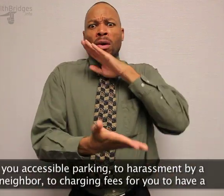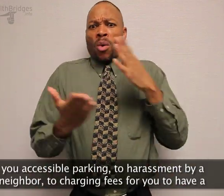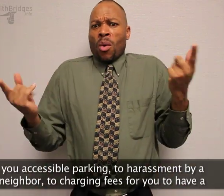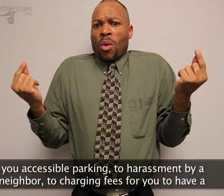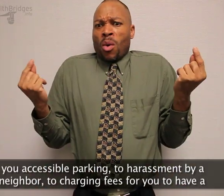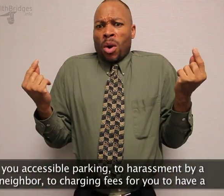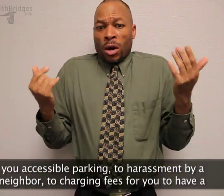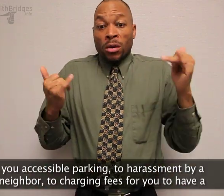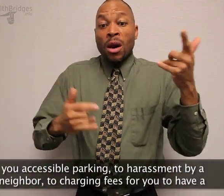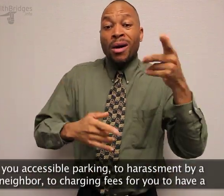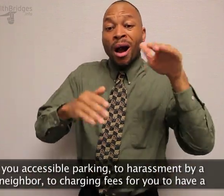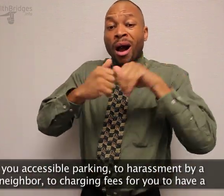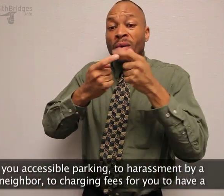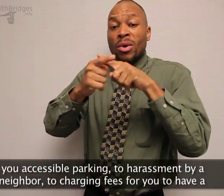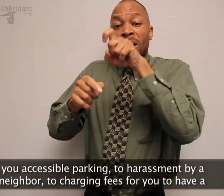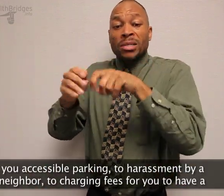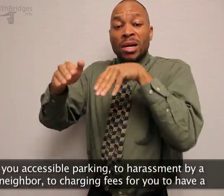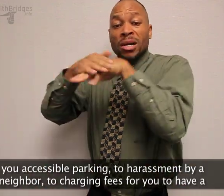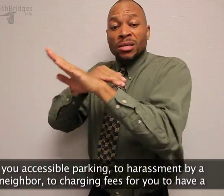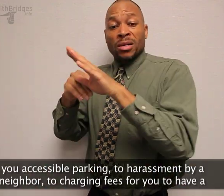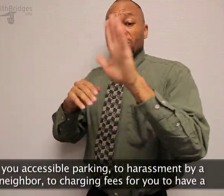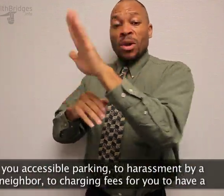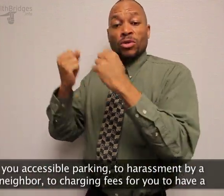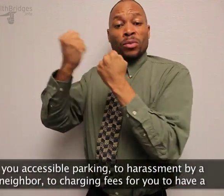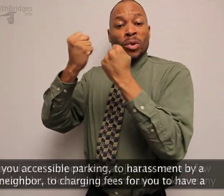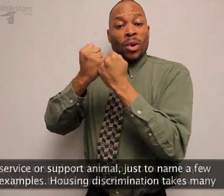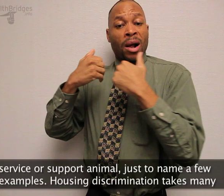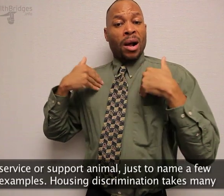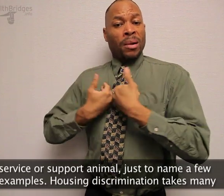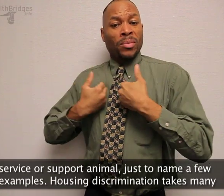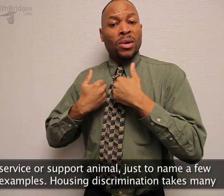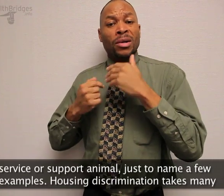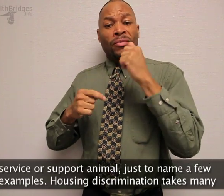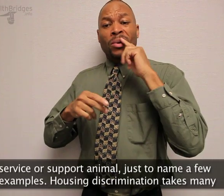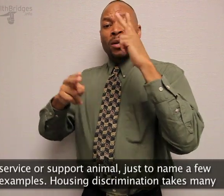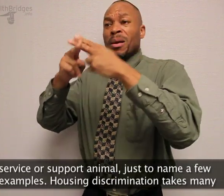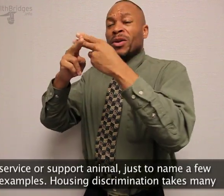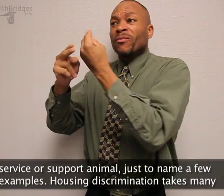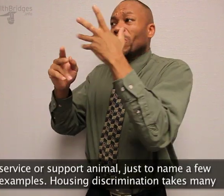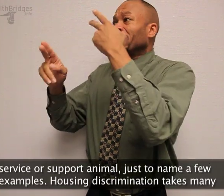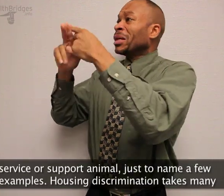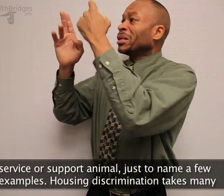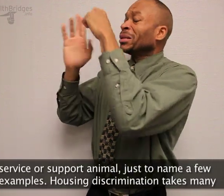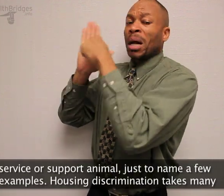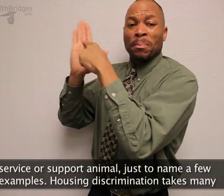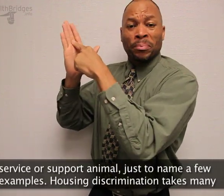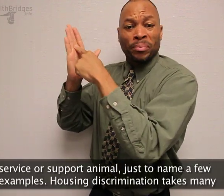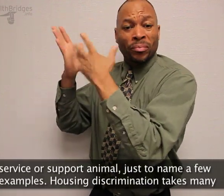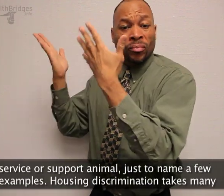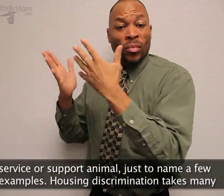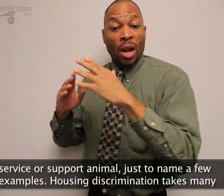a neighbor, to charging you fees for you to have a service or support animal, just to name a few examples.